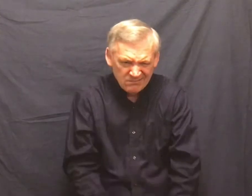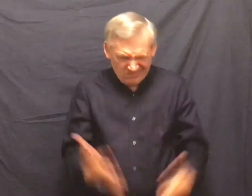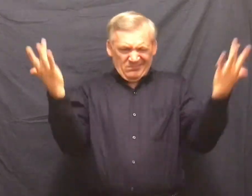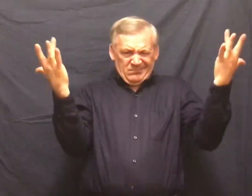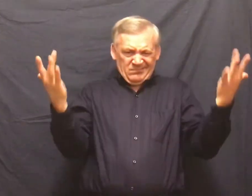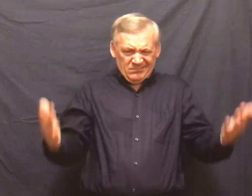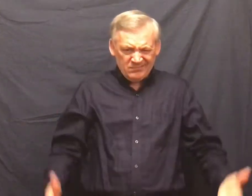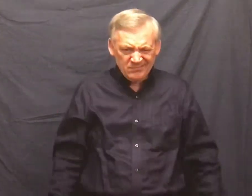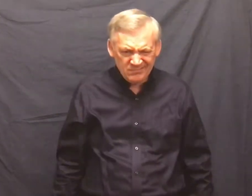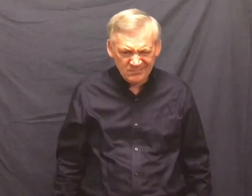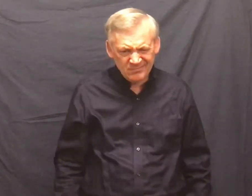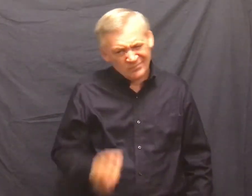You crazy jerk.